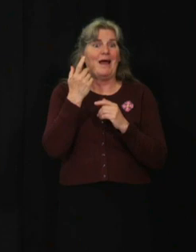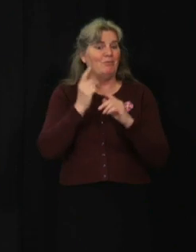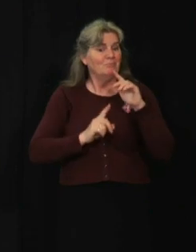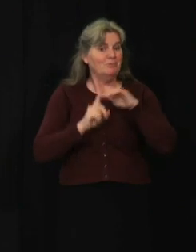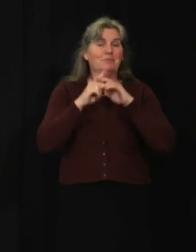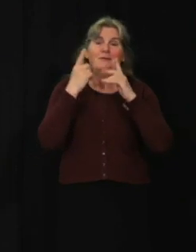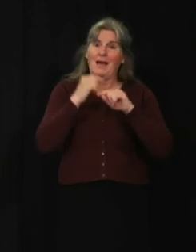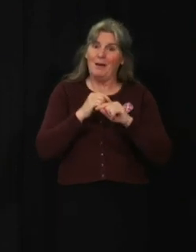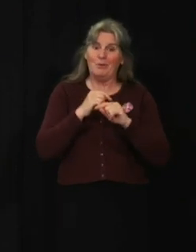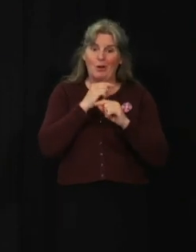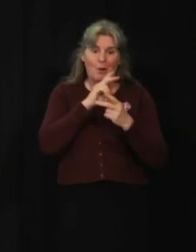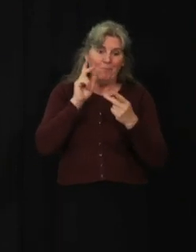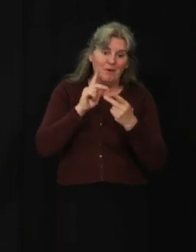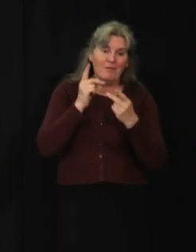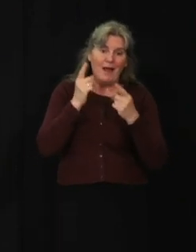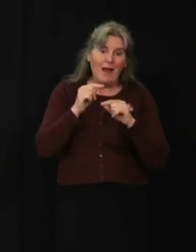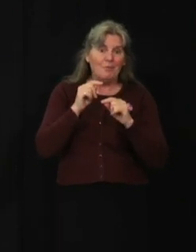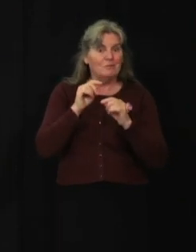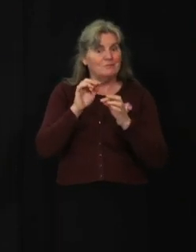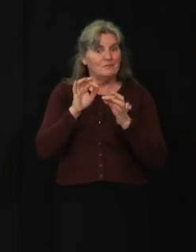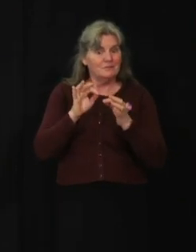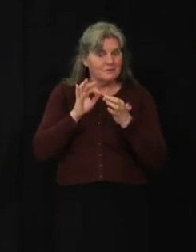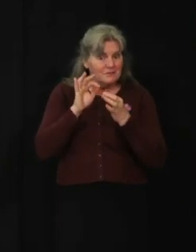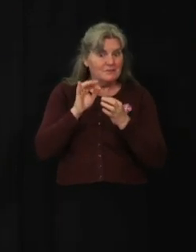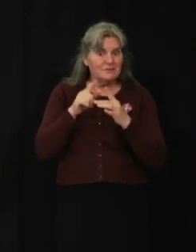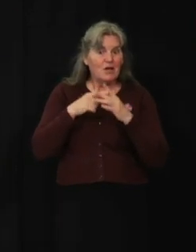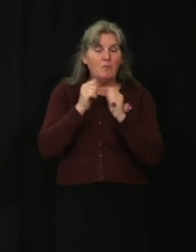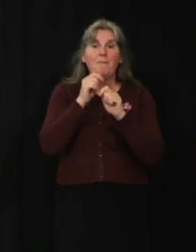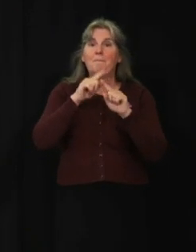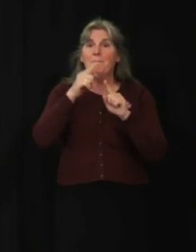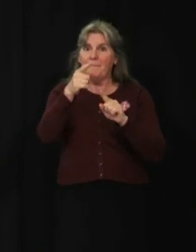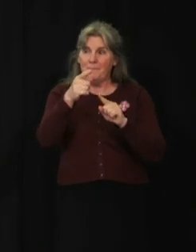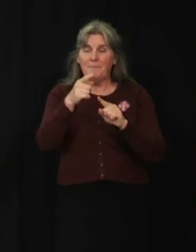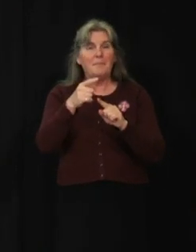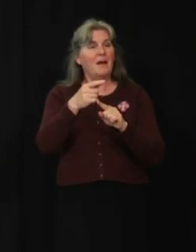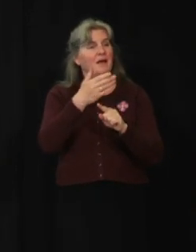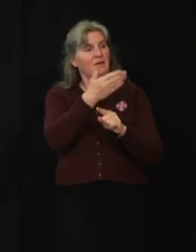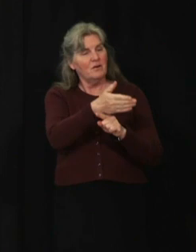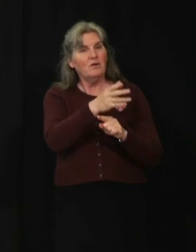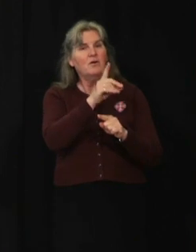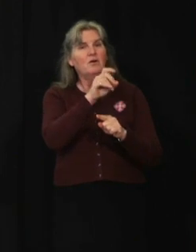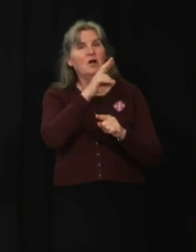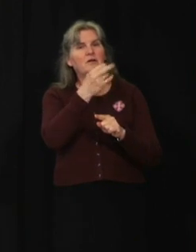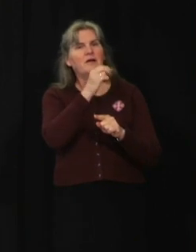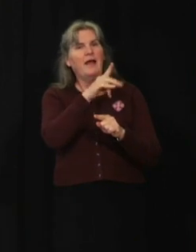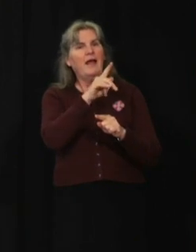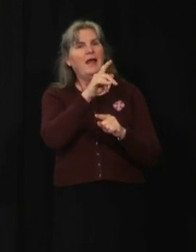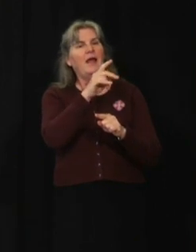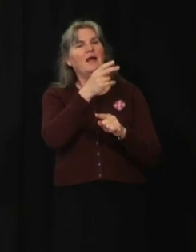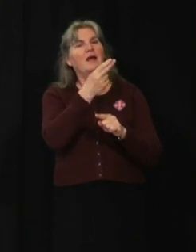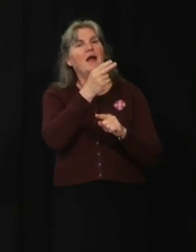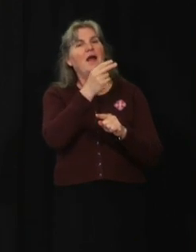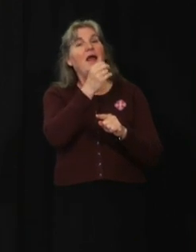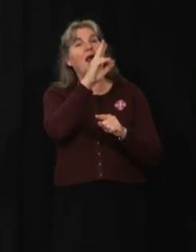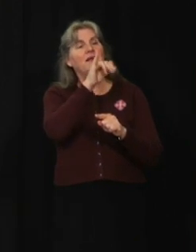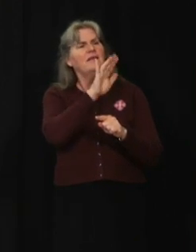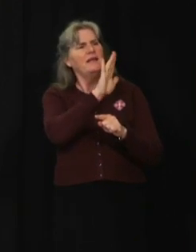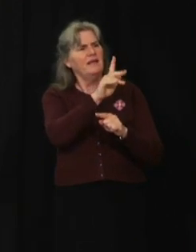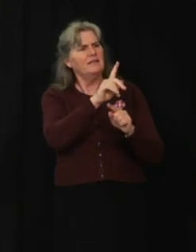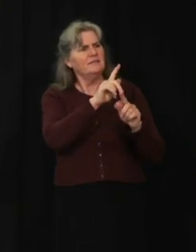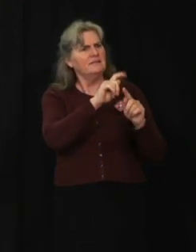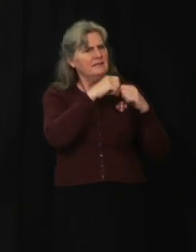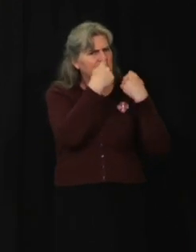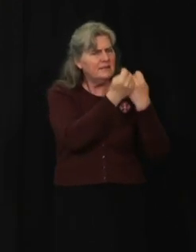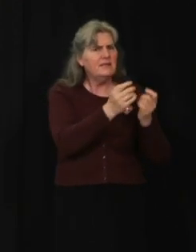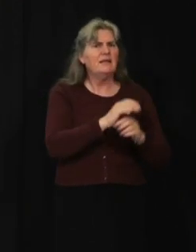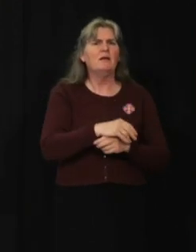what I did notice at every turn was whether it's Dr. Hanley's team or Health and Social Services